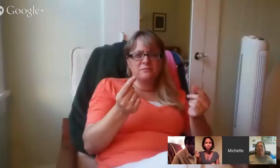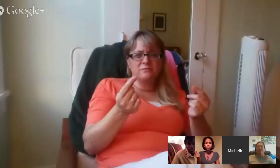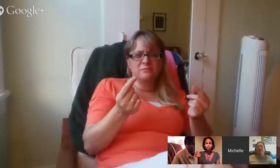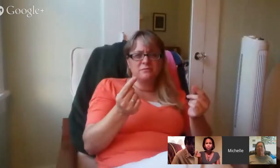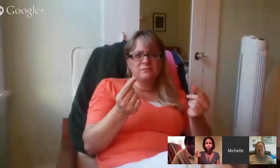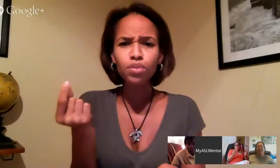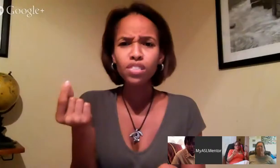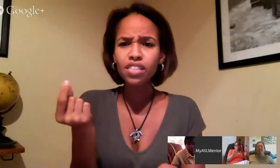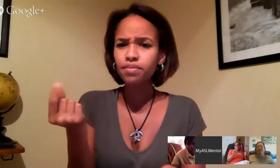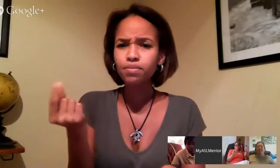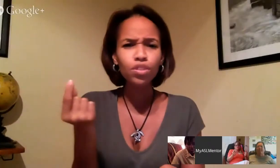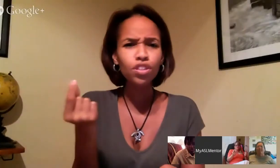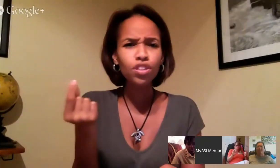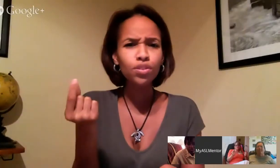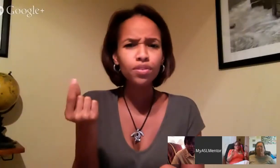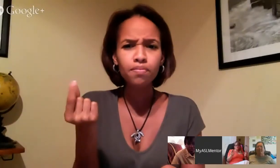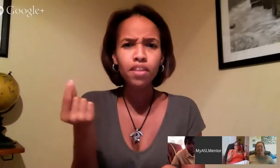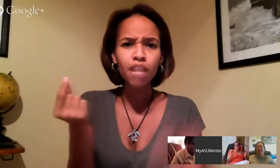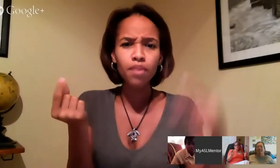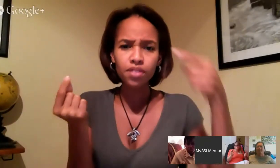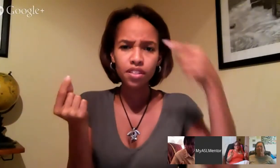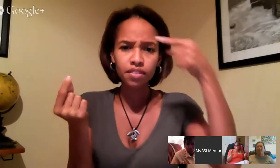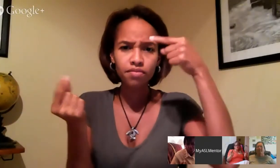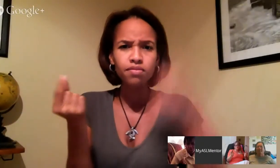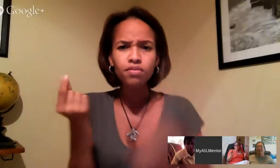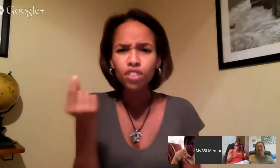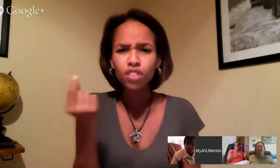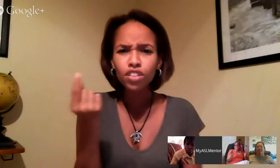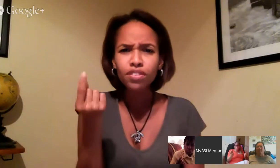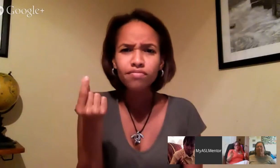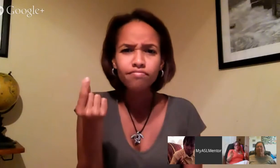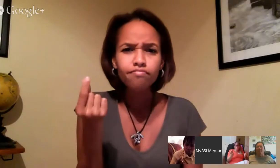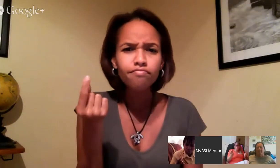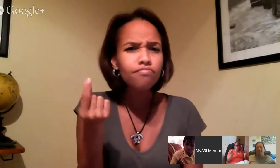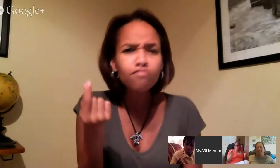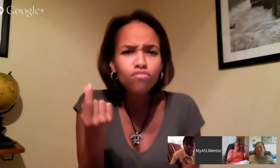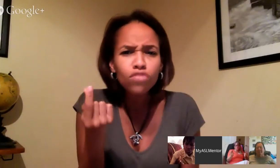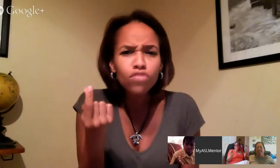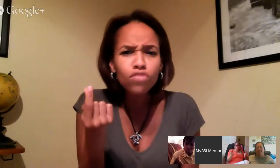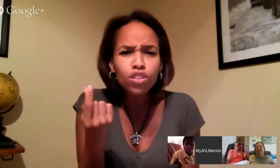What are you doing? One sign. What are you doing? Eyebrows in. What are you doing?